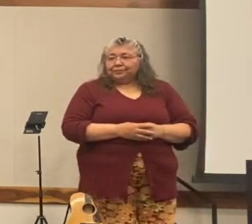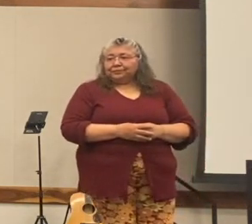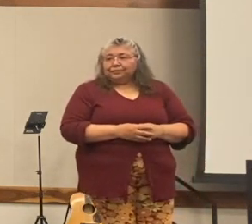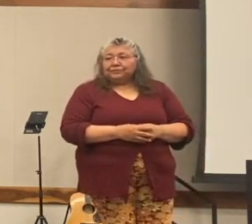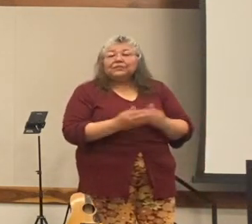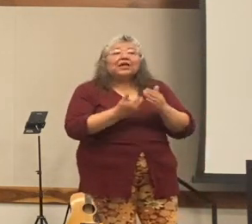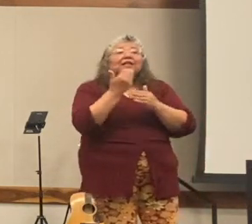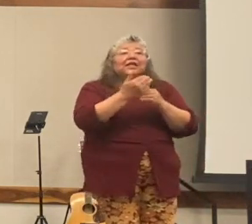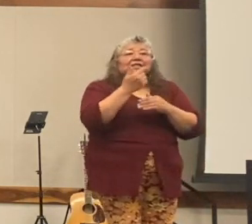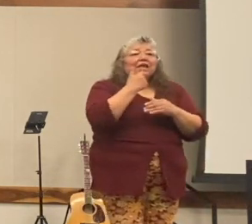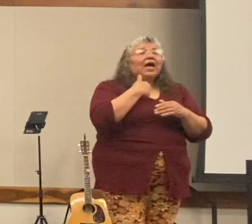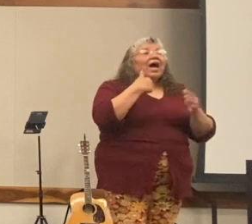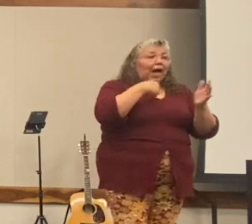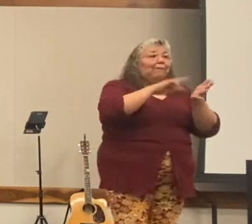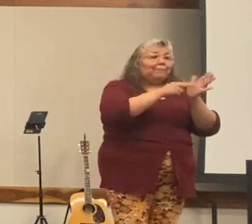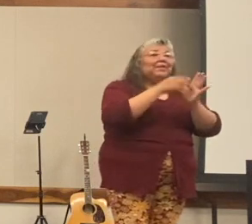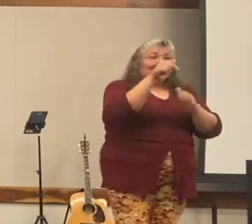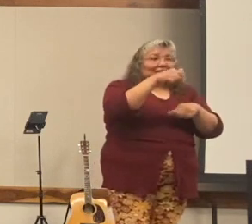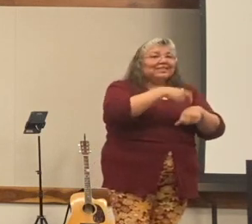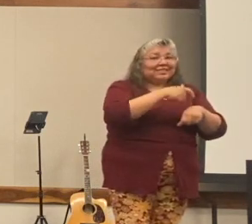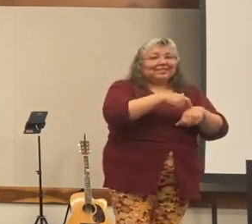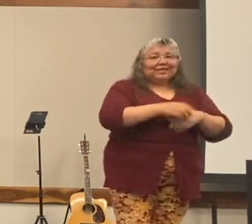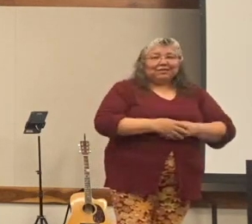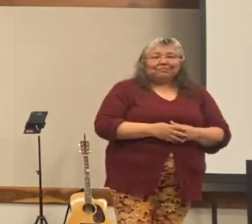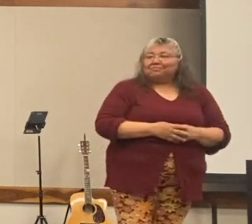And then say, I mean it this time.